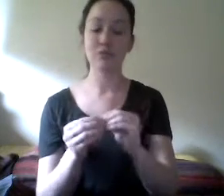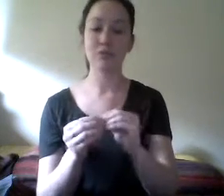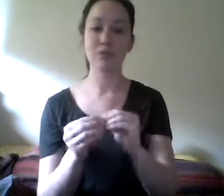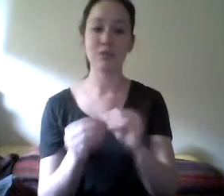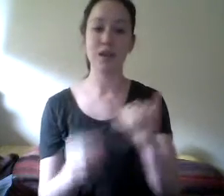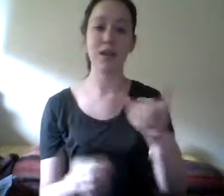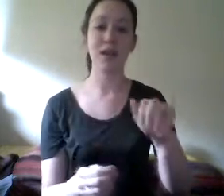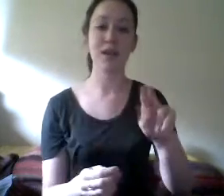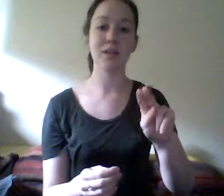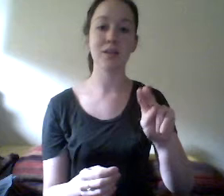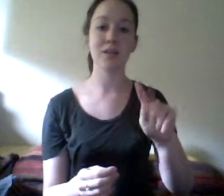Integers.